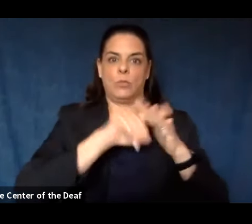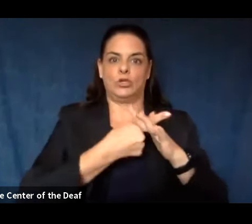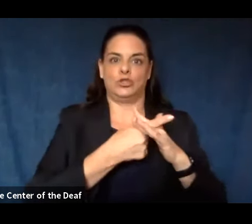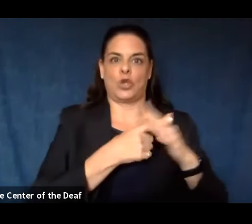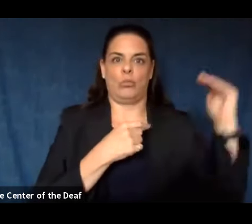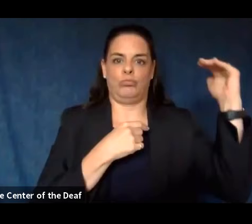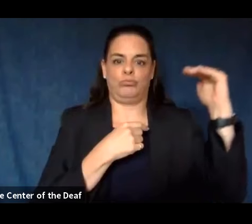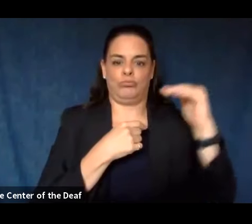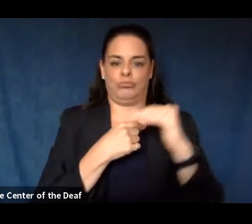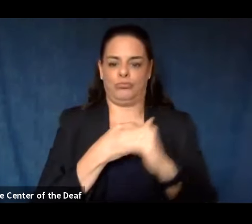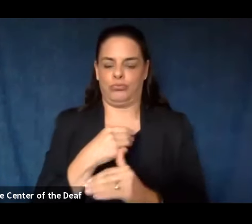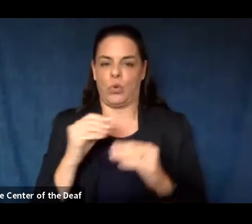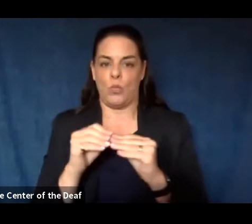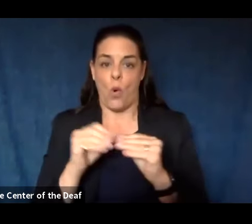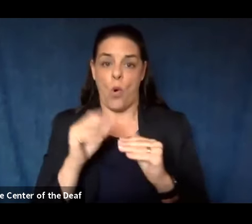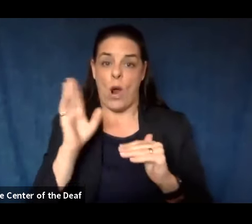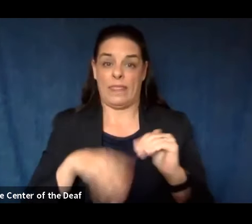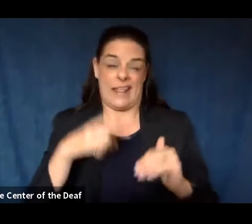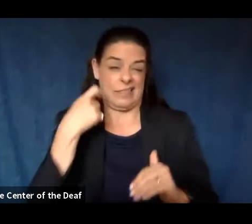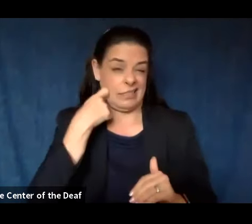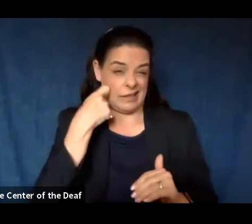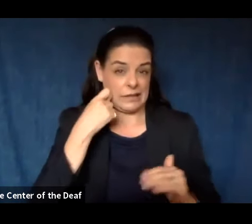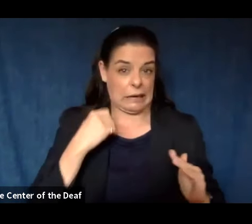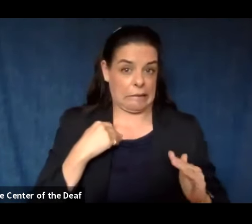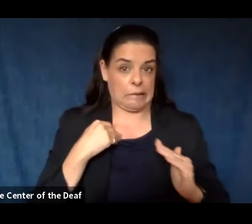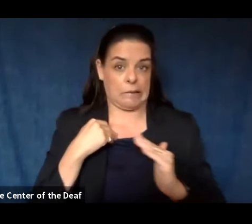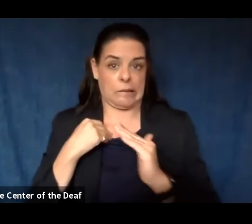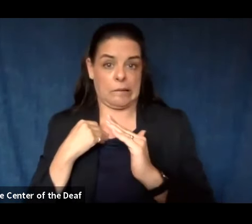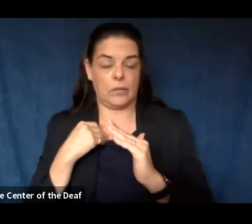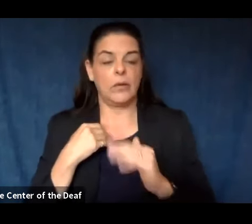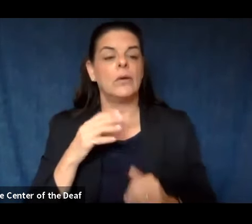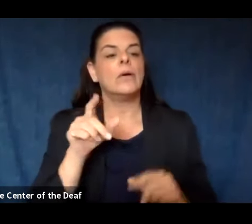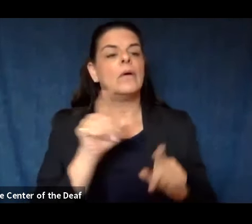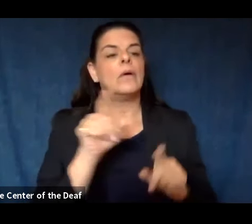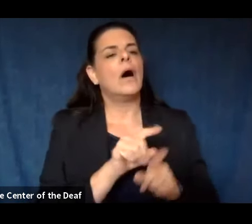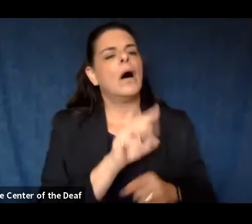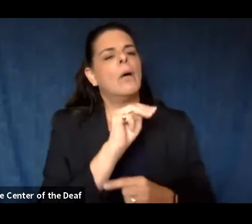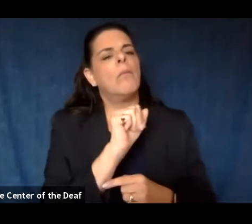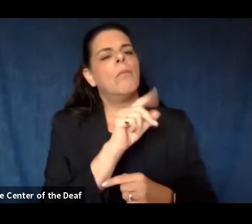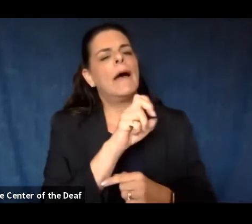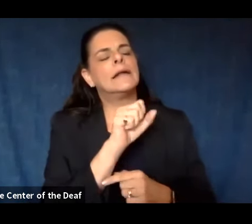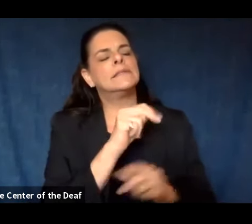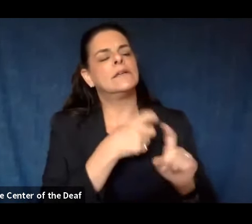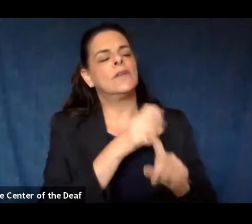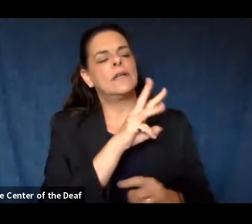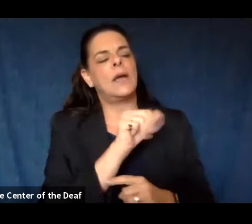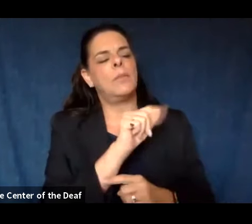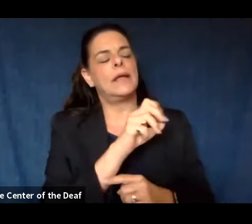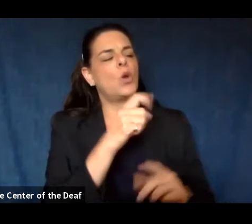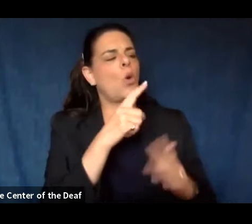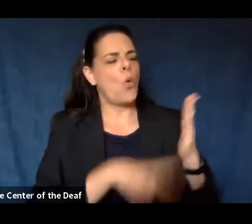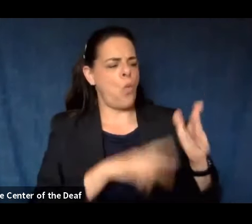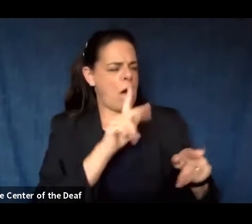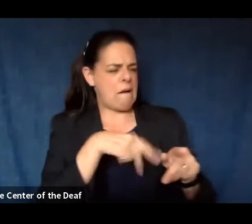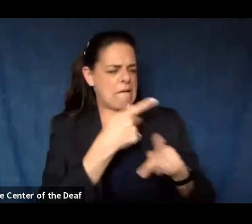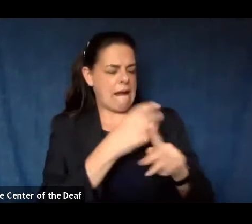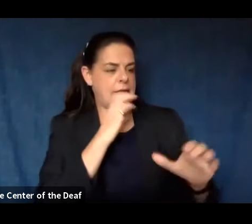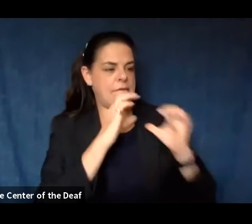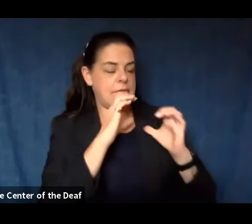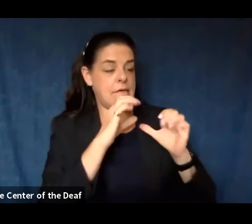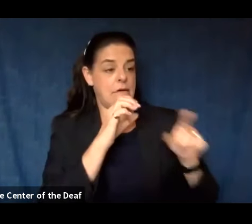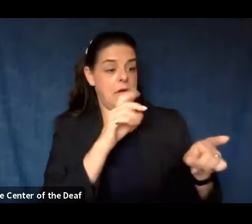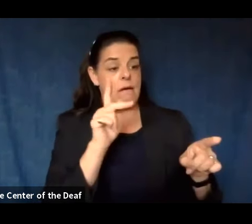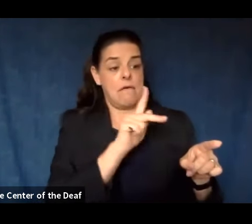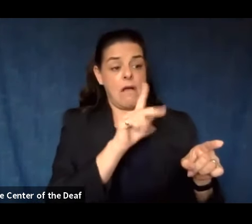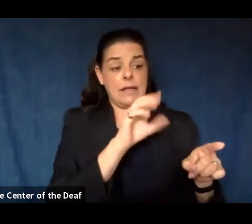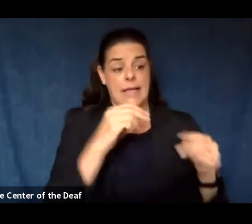than it has been lately. Also from Madison with WATE, what is the conversation between the health department and the Knox County School